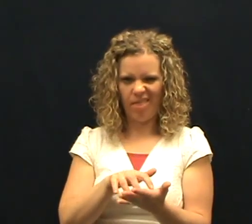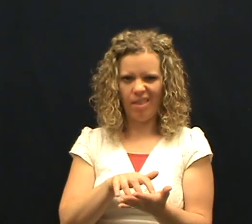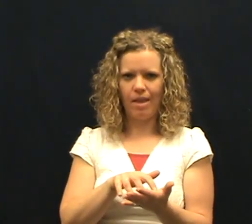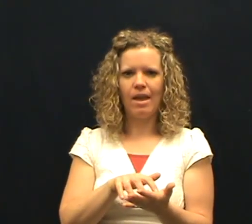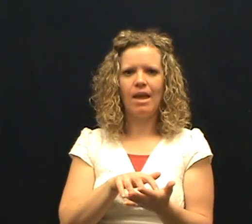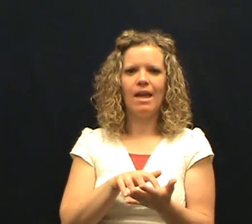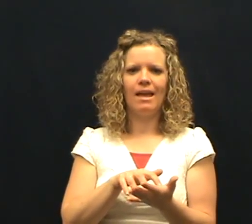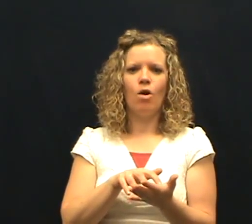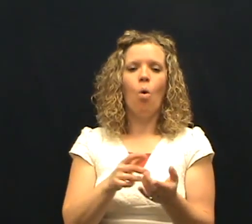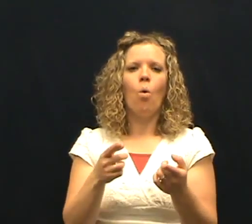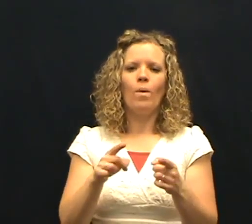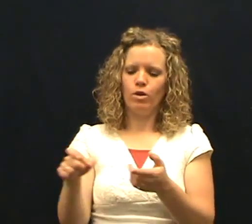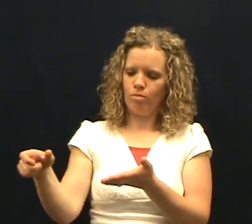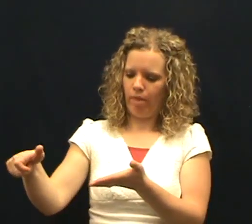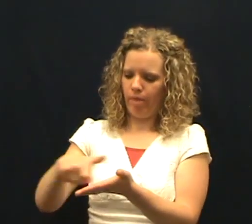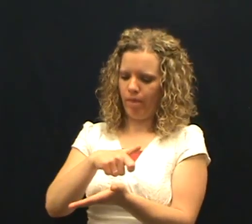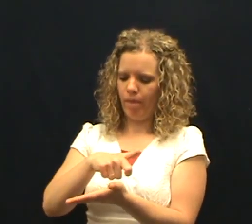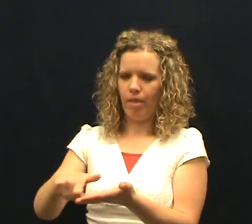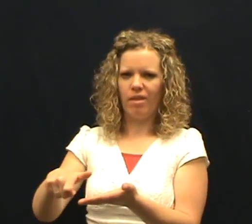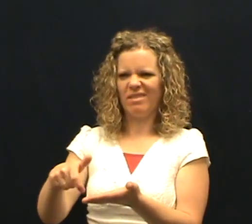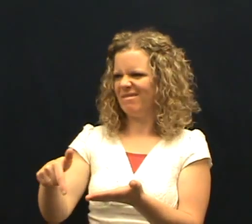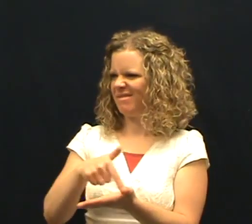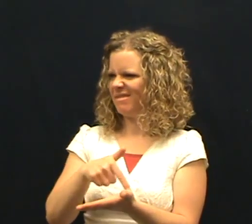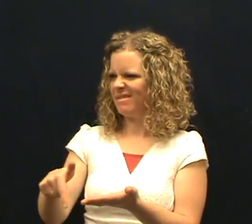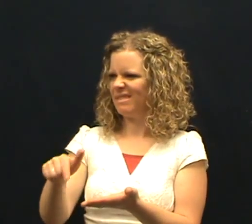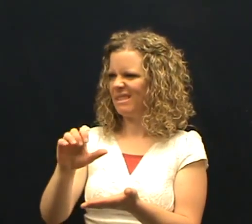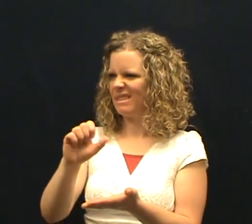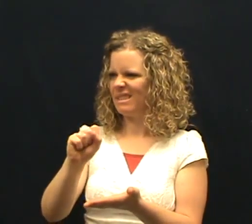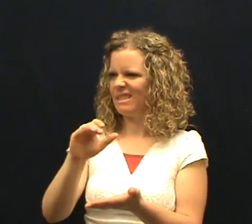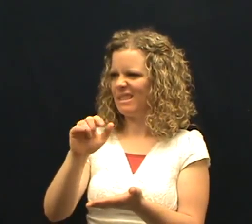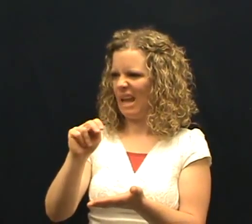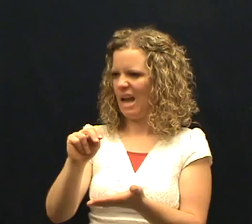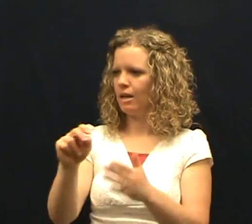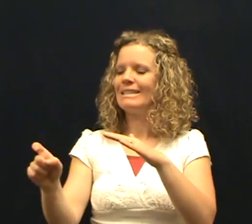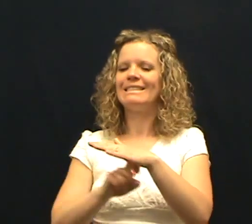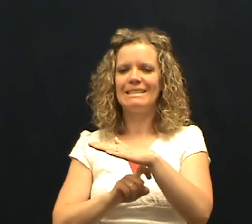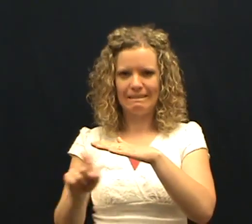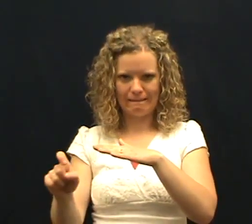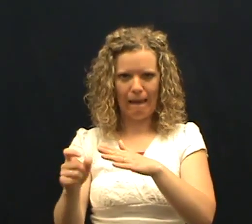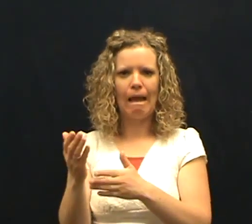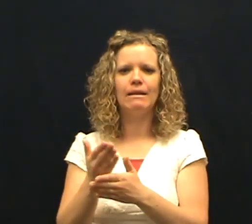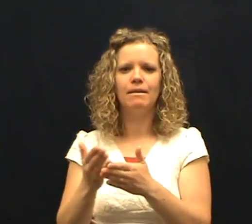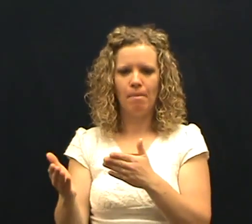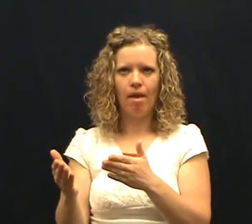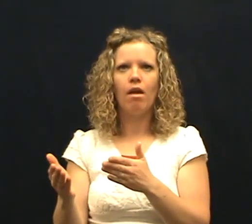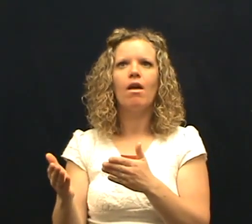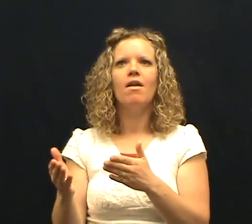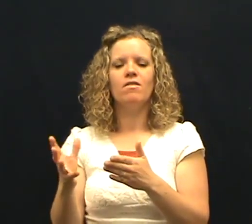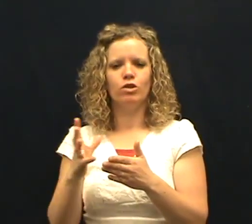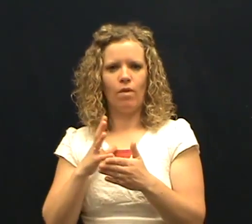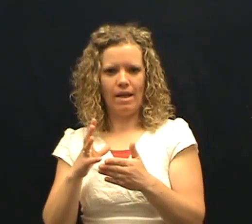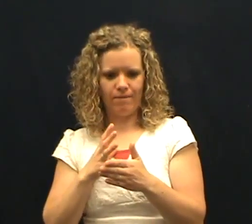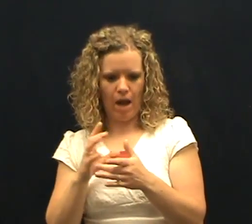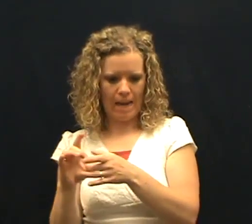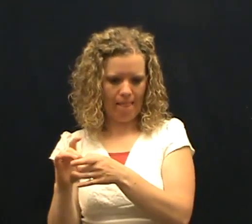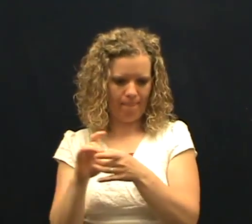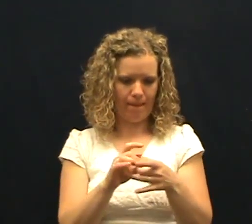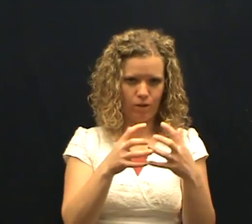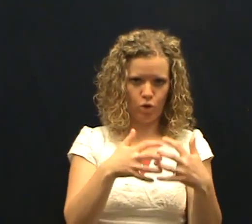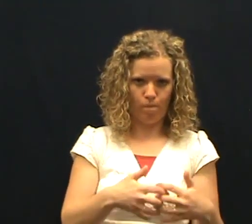are scanned. Then you account for that through the cash drawer that goes right